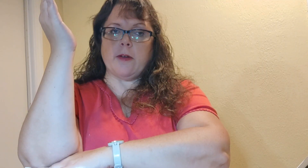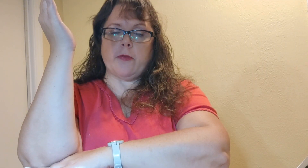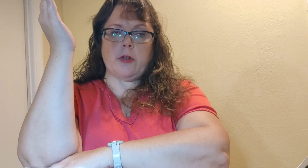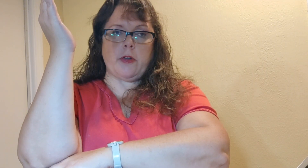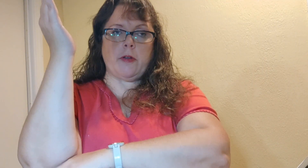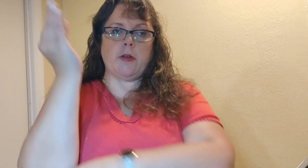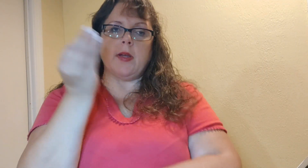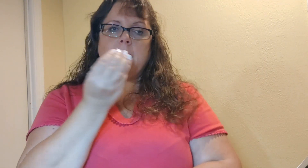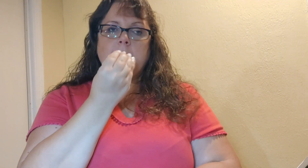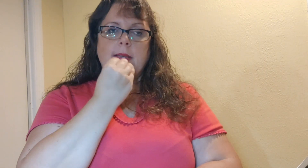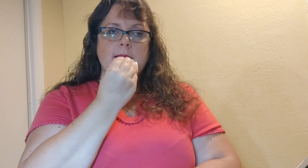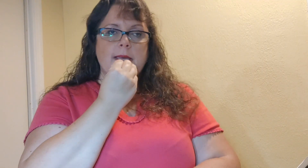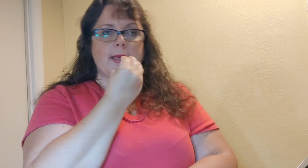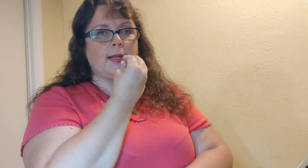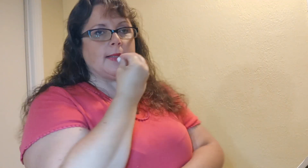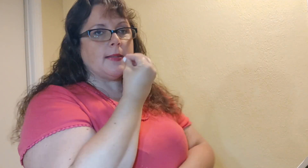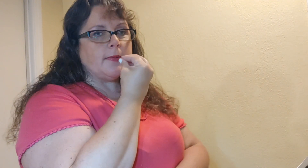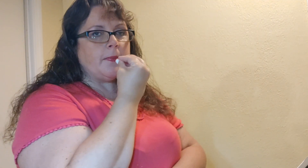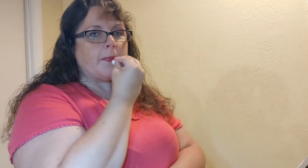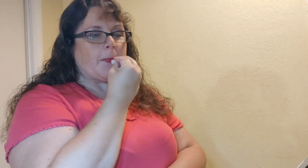up for noon, and then eat.